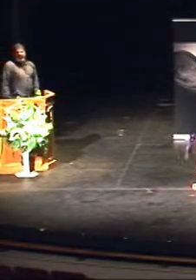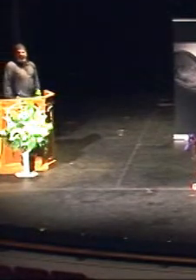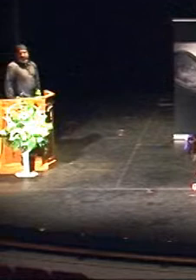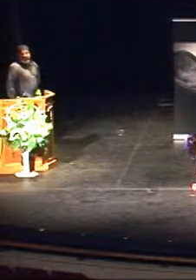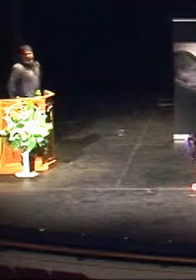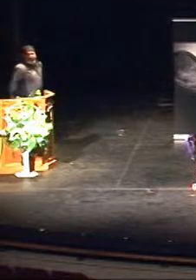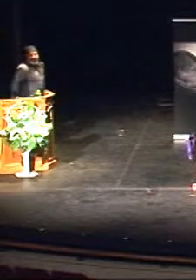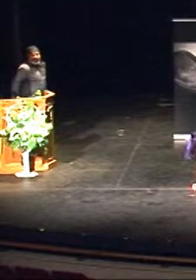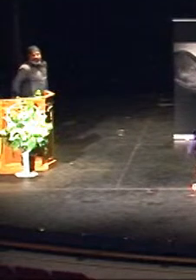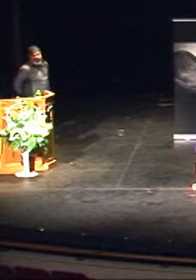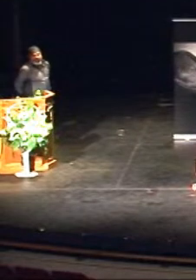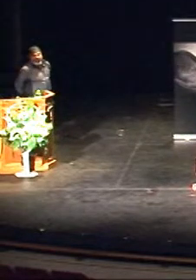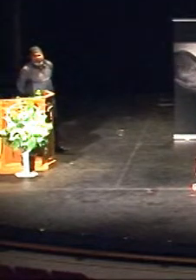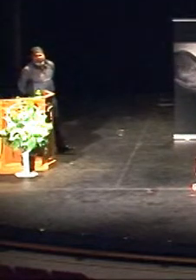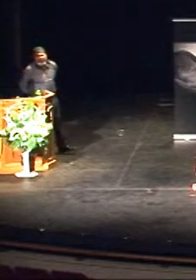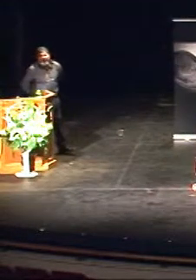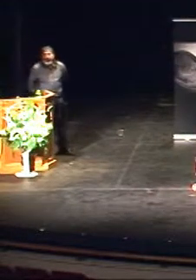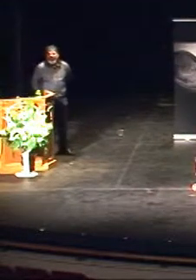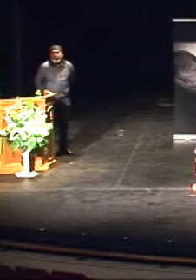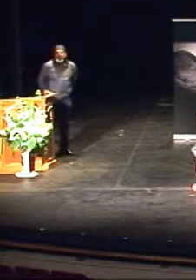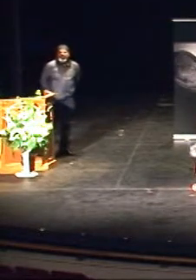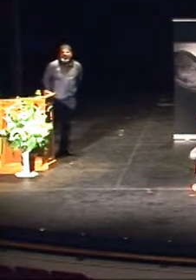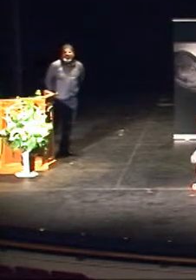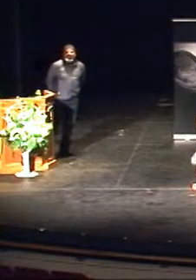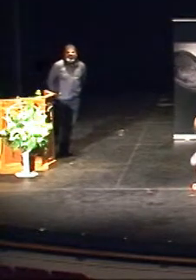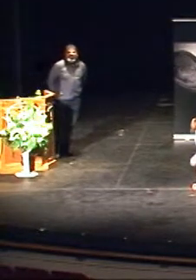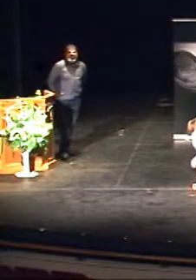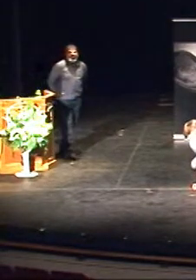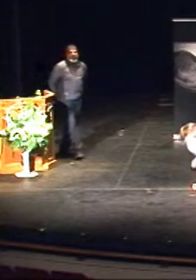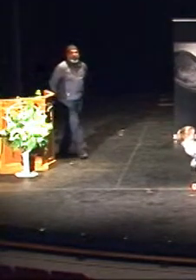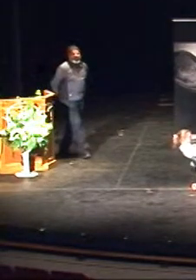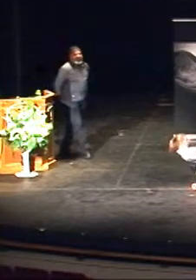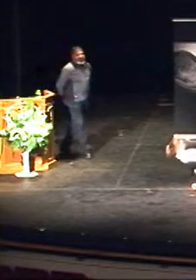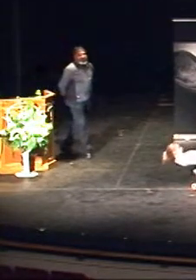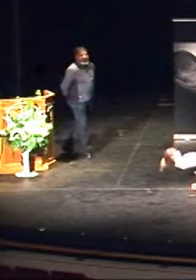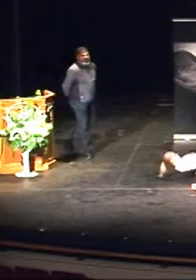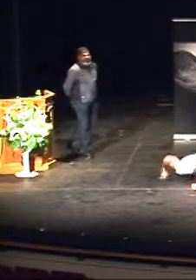will happen now. We've got some difficult days ahead.